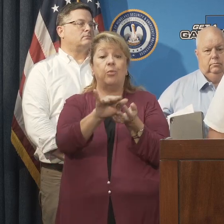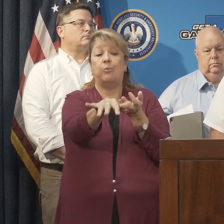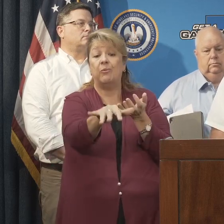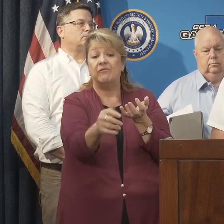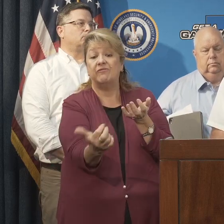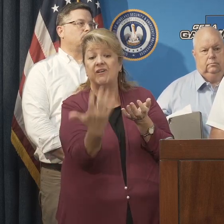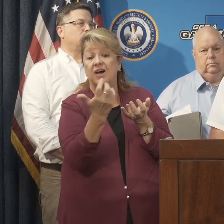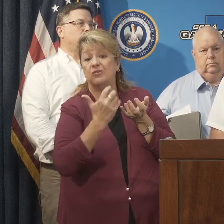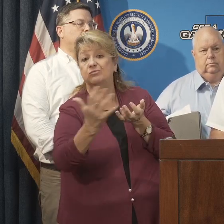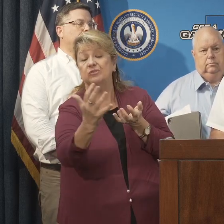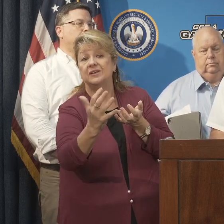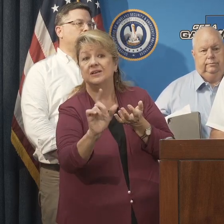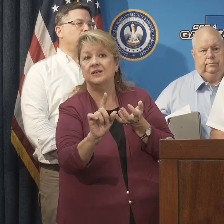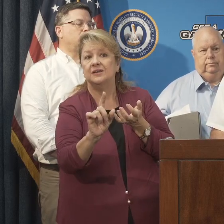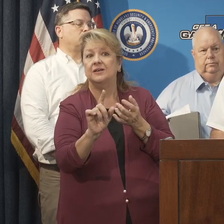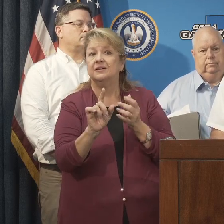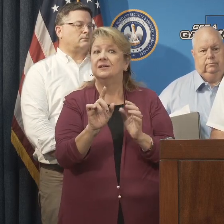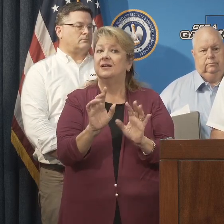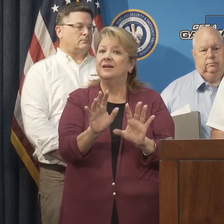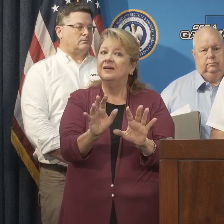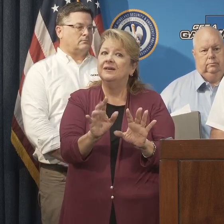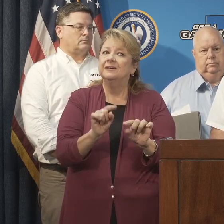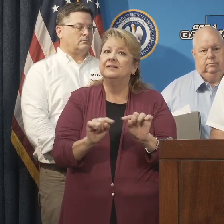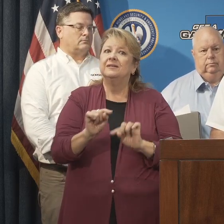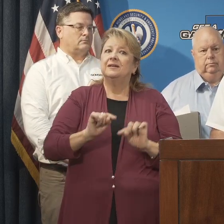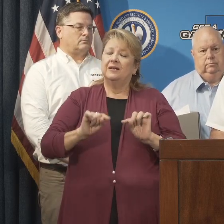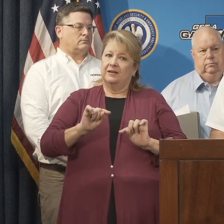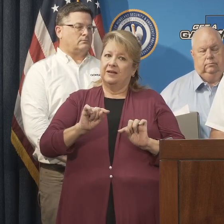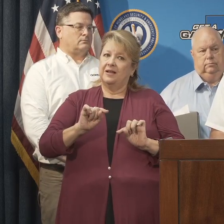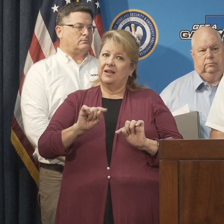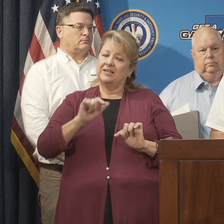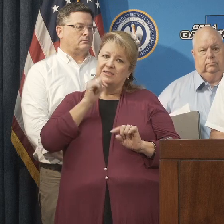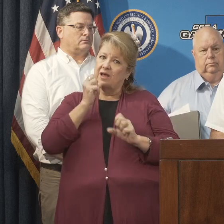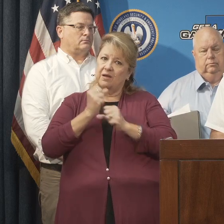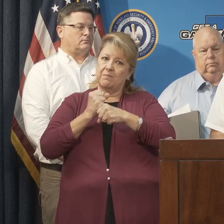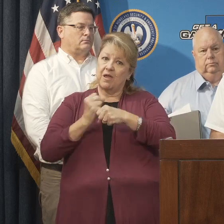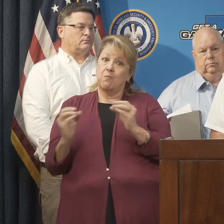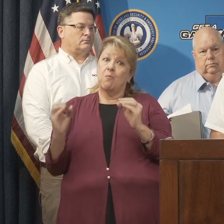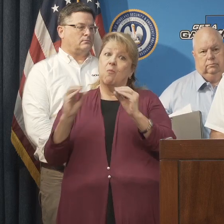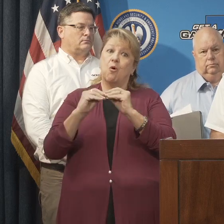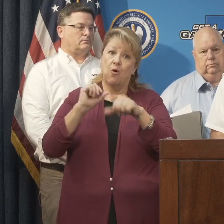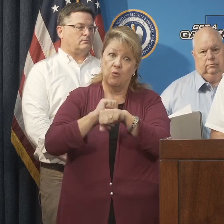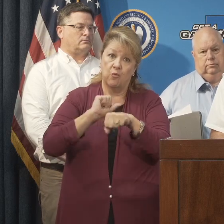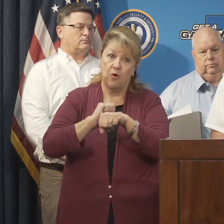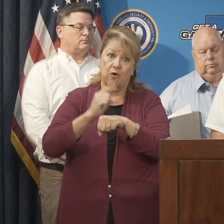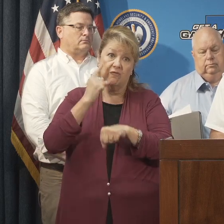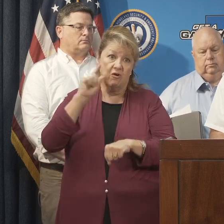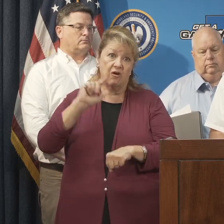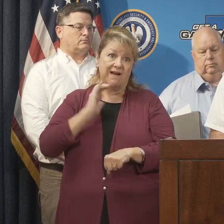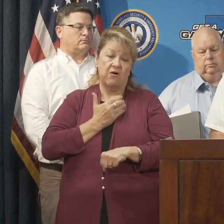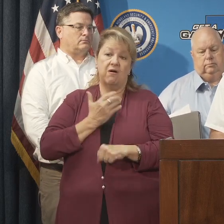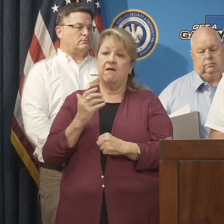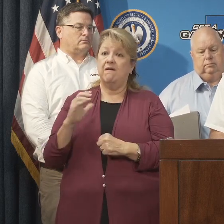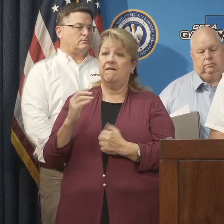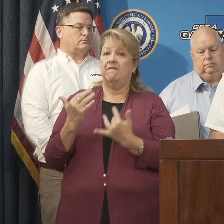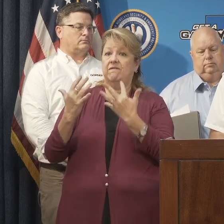Let's be patient. Let's not create more work for firefighters across the state of Louisiana.